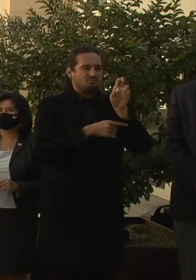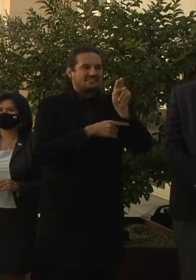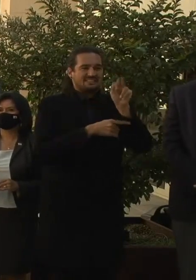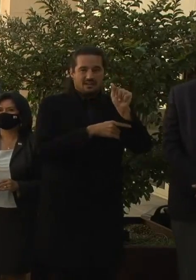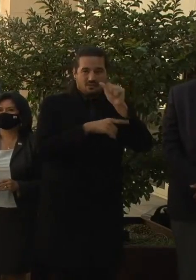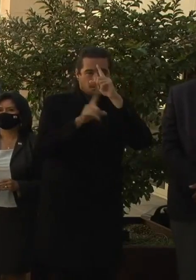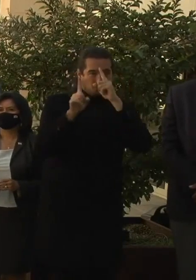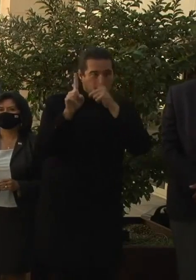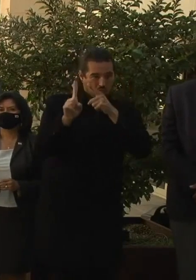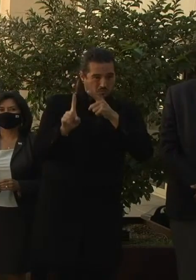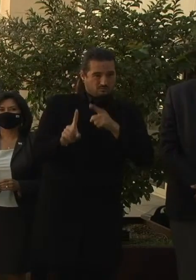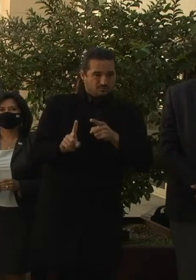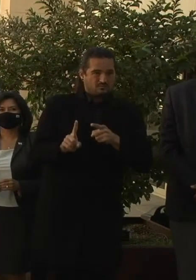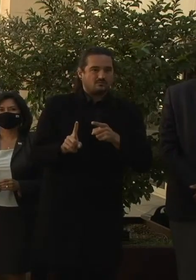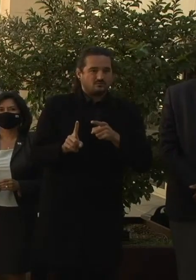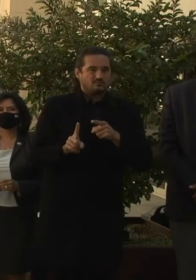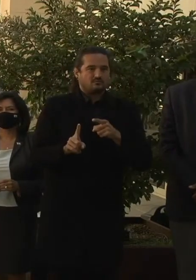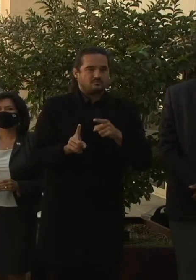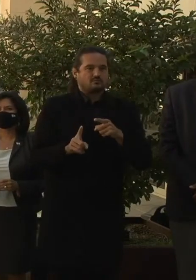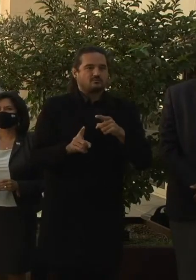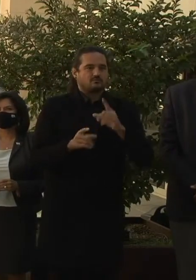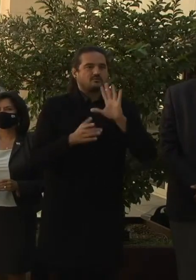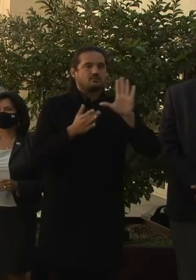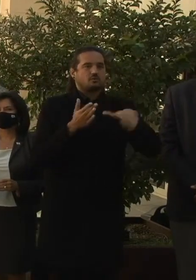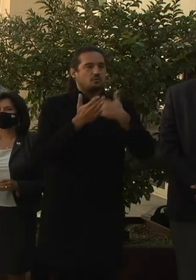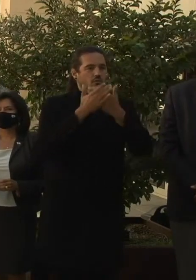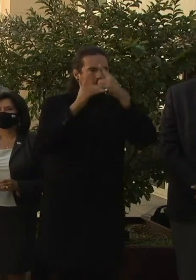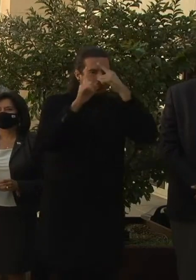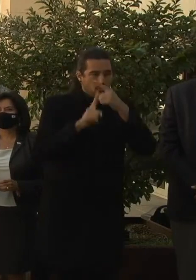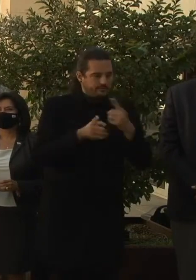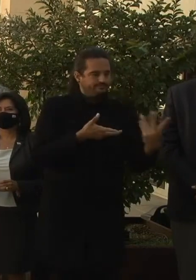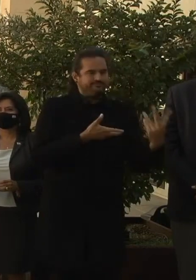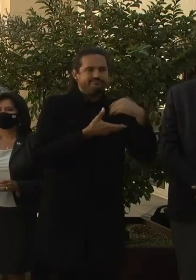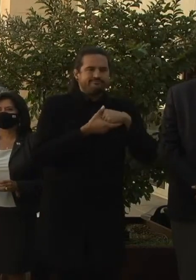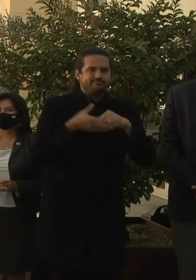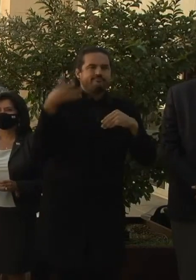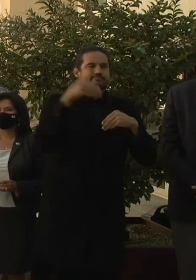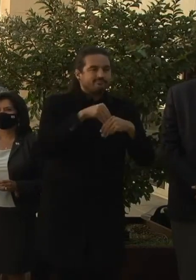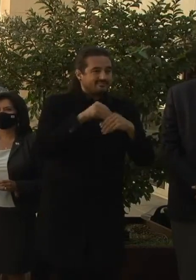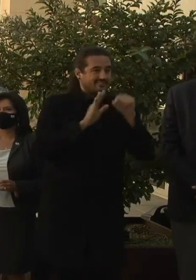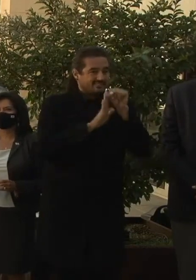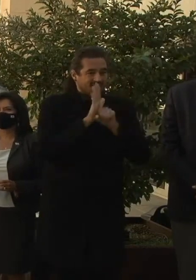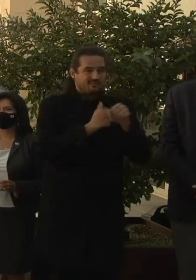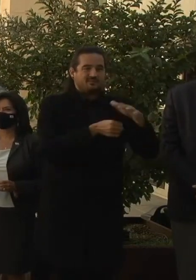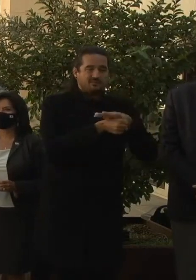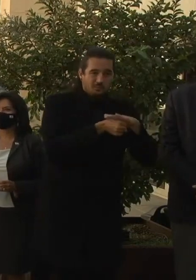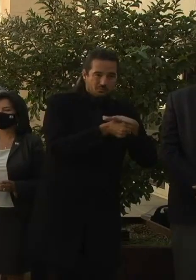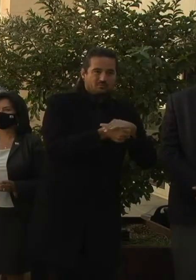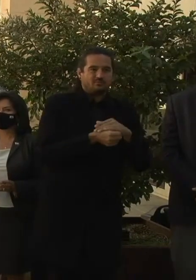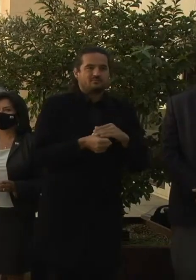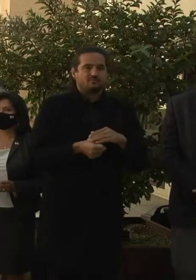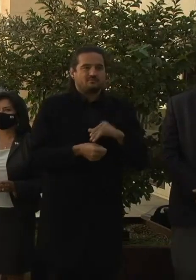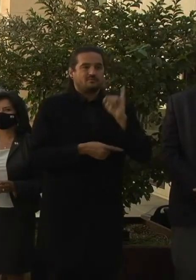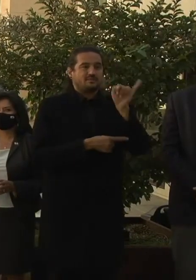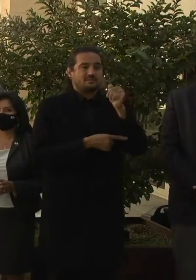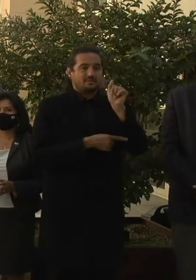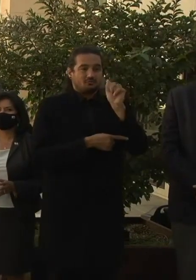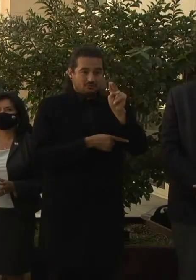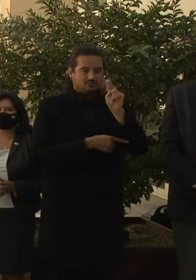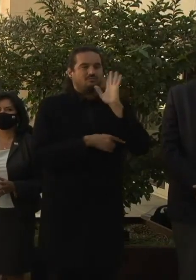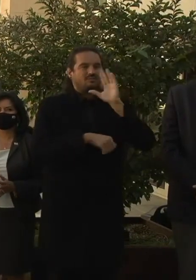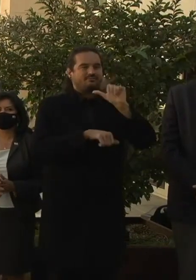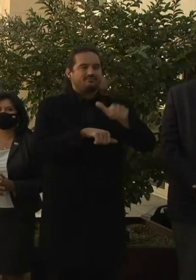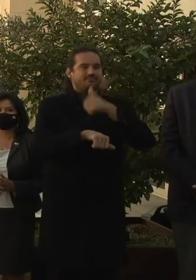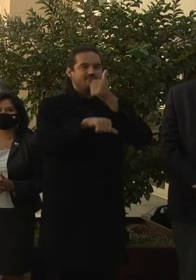together, come up with a unit. And by the way, in January, we'll be coming out with our state update in terms of the number of units that